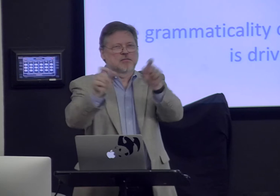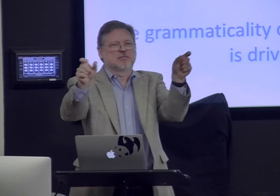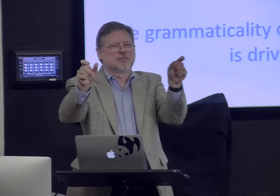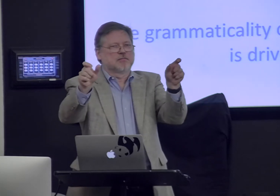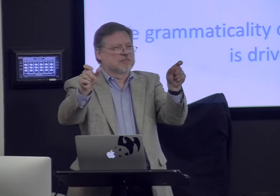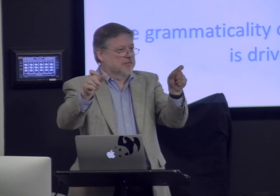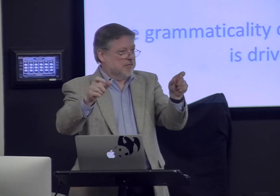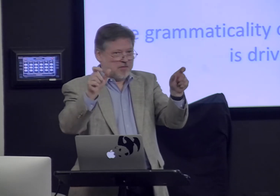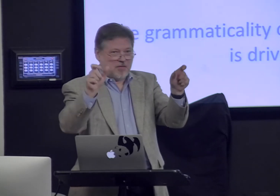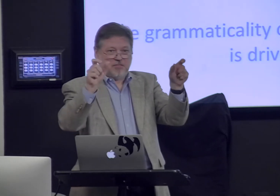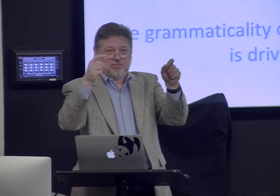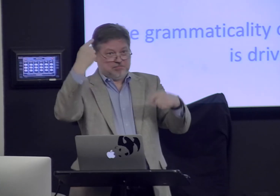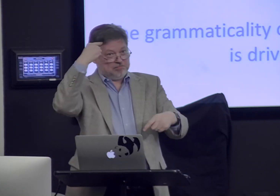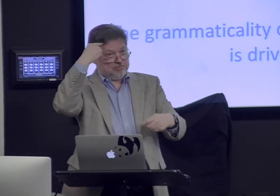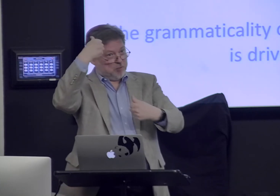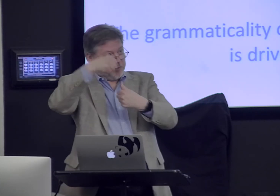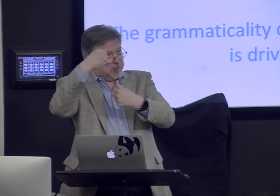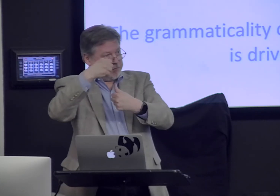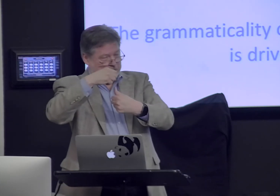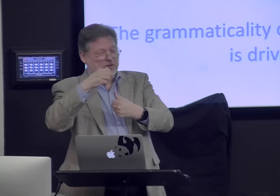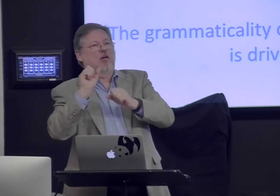that actually those 2 forms were combined.